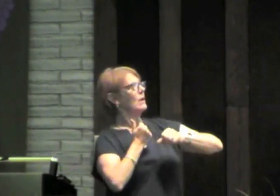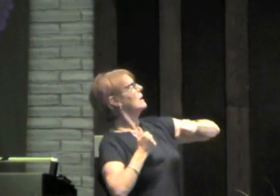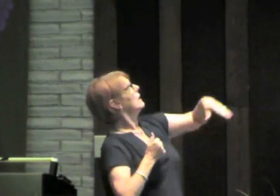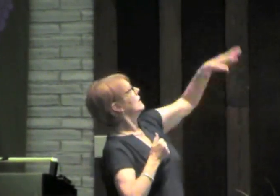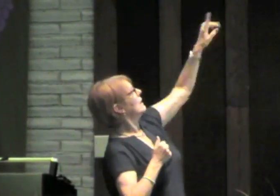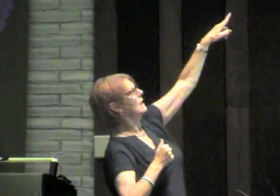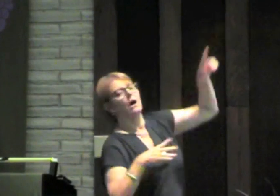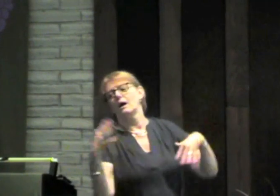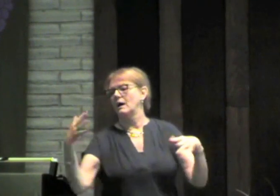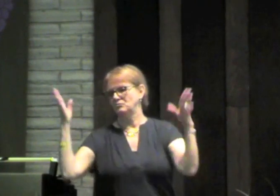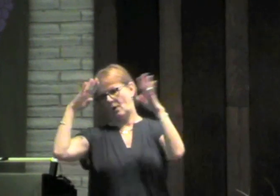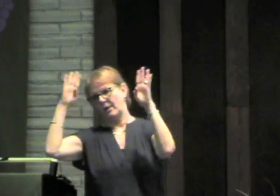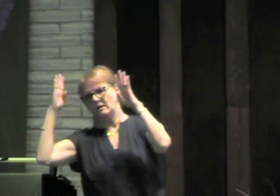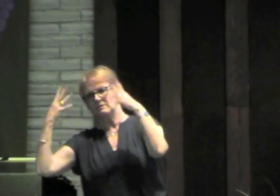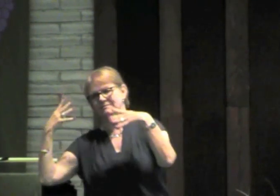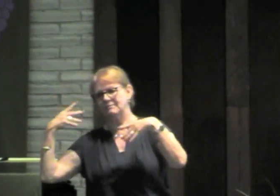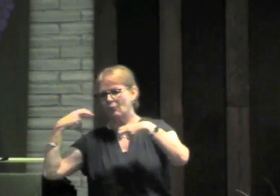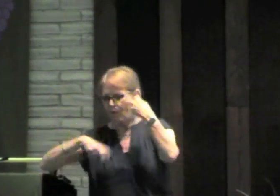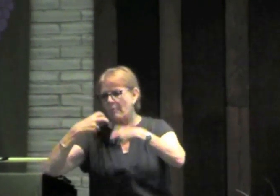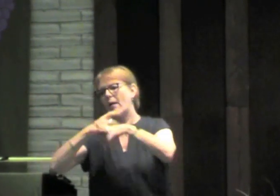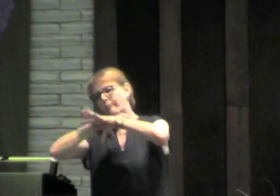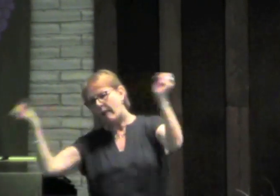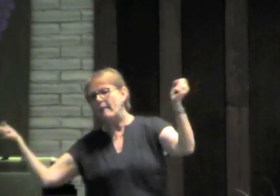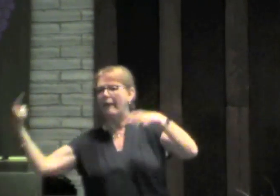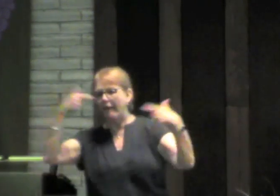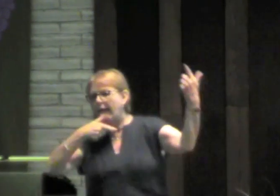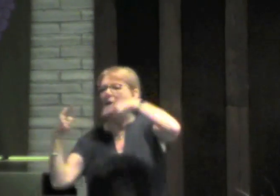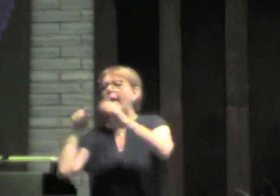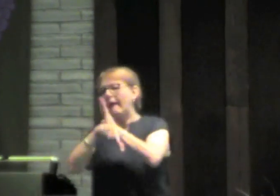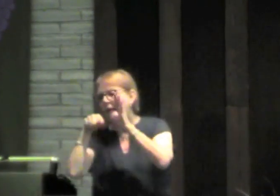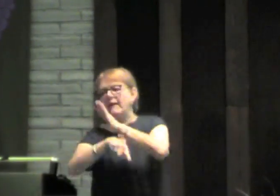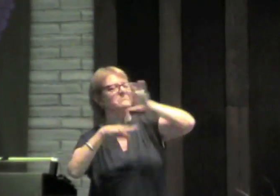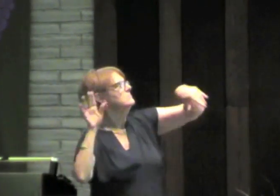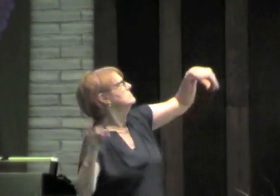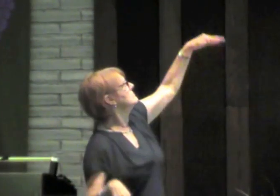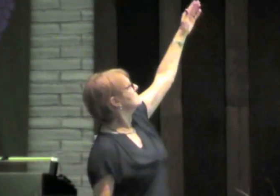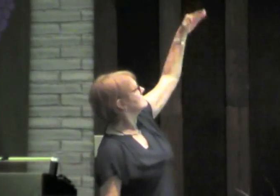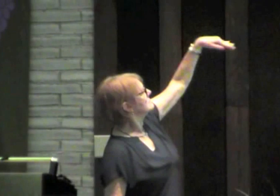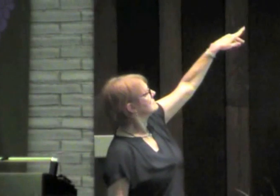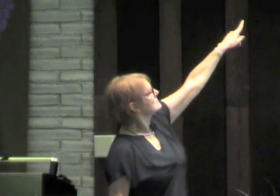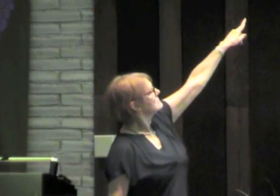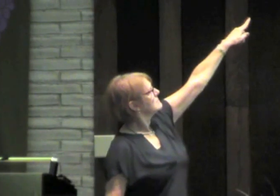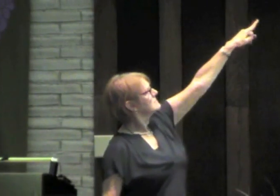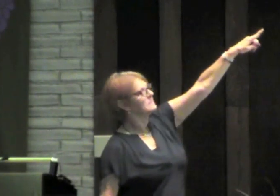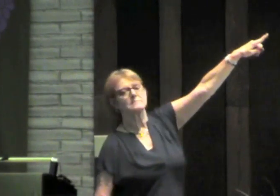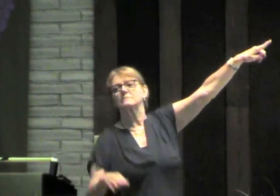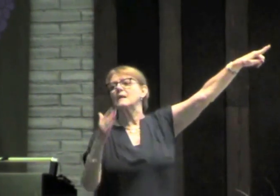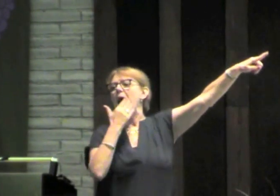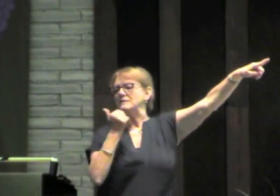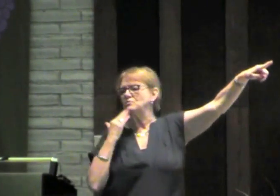city in the West Bank. It's full of political discord and lots of murders and lots